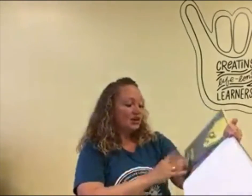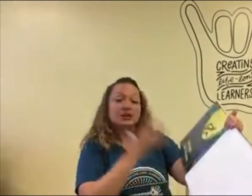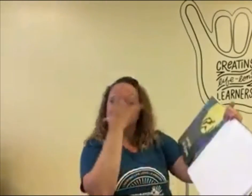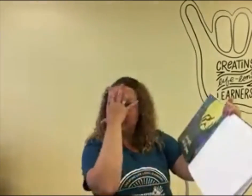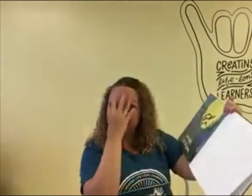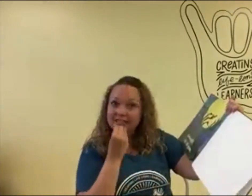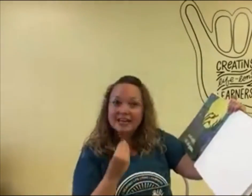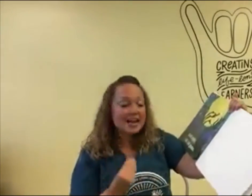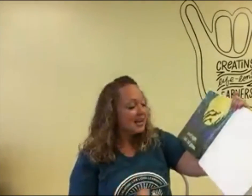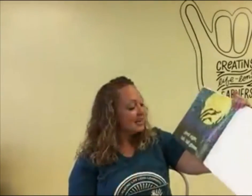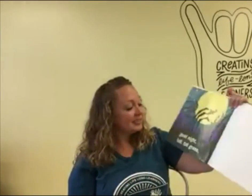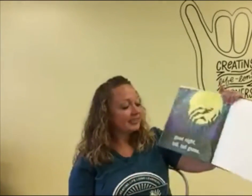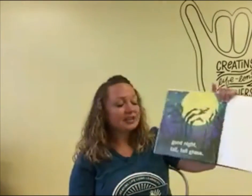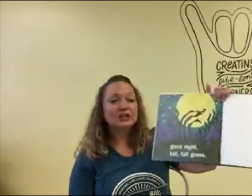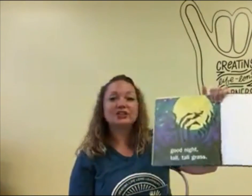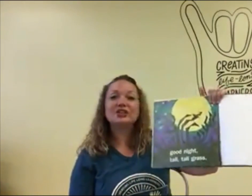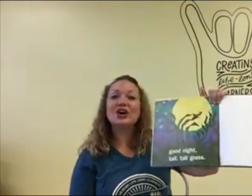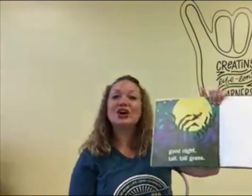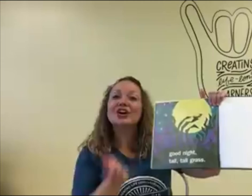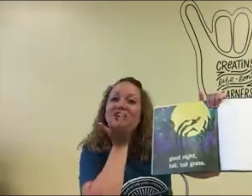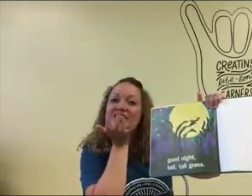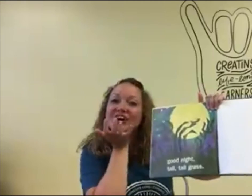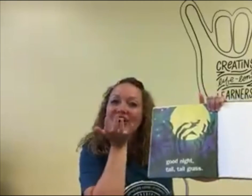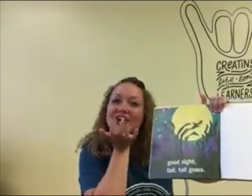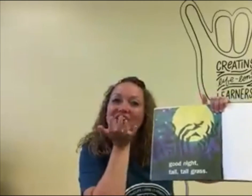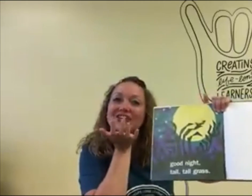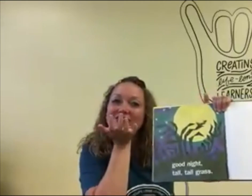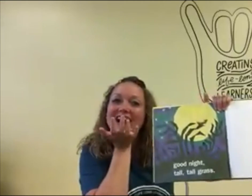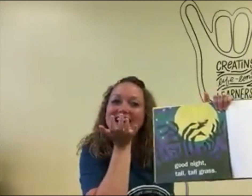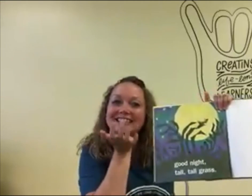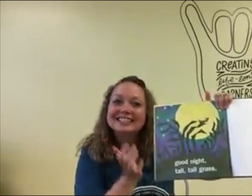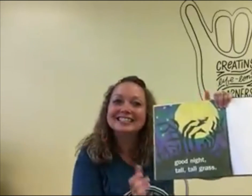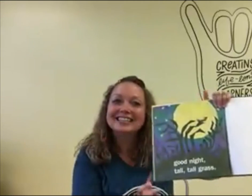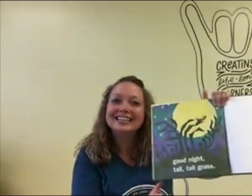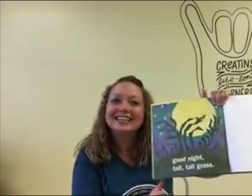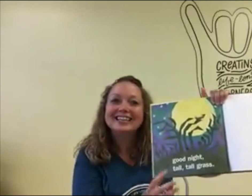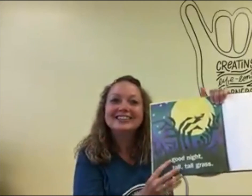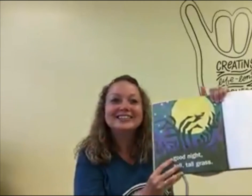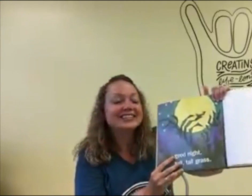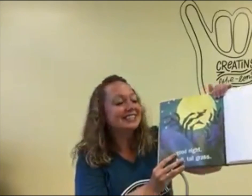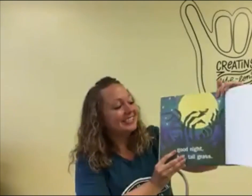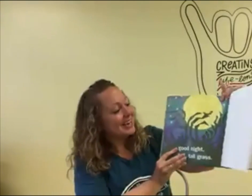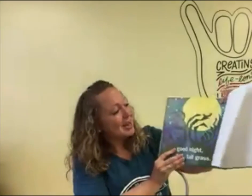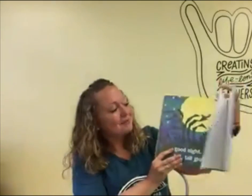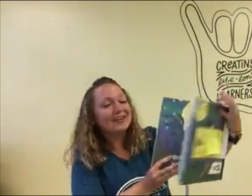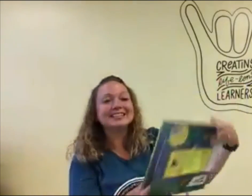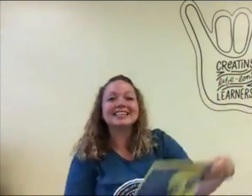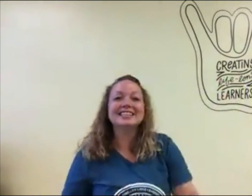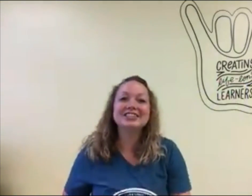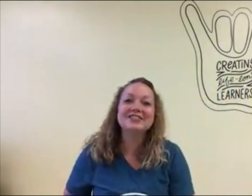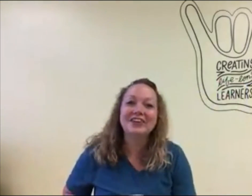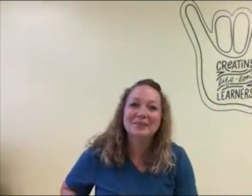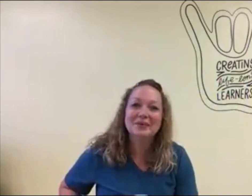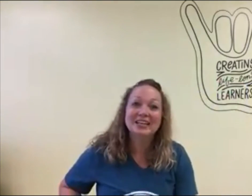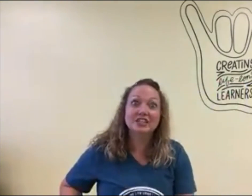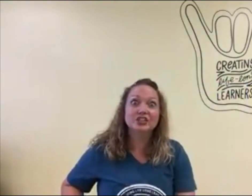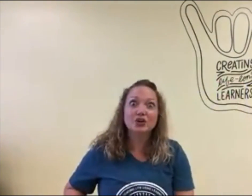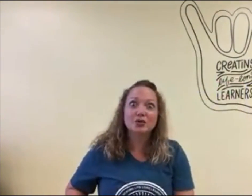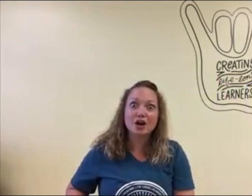Good night, tall, tall grass. Good job, friends. That's such a fun book, and it's so colorful. You